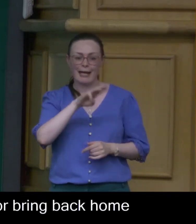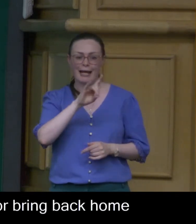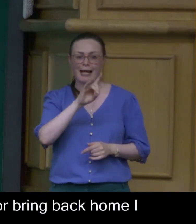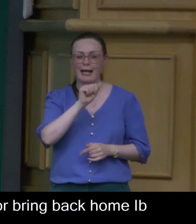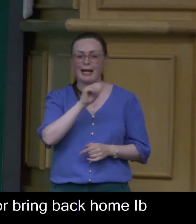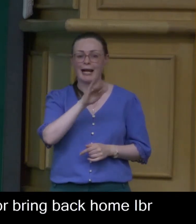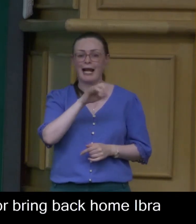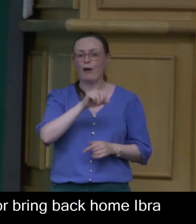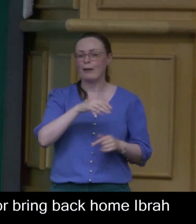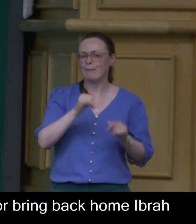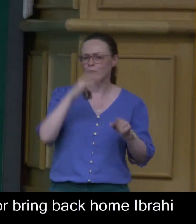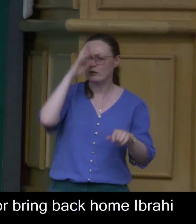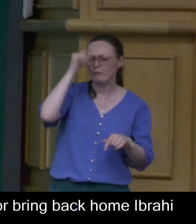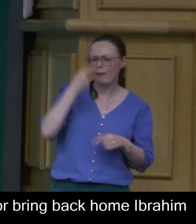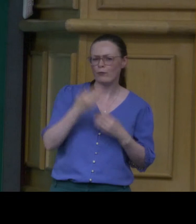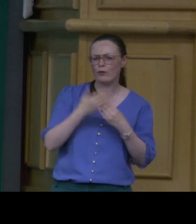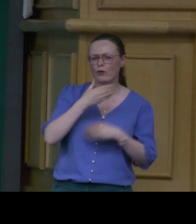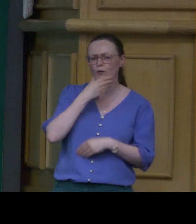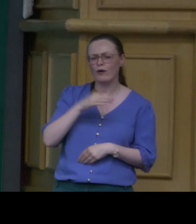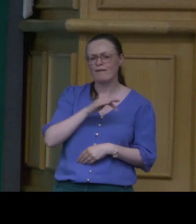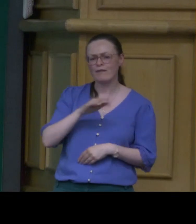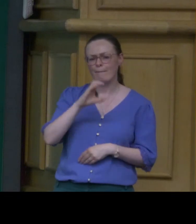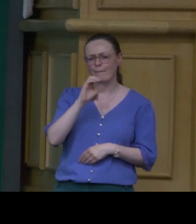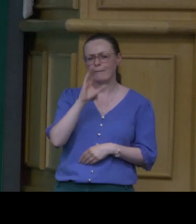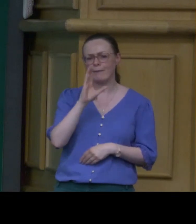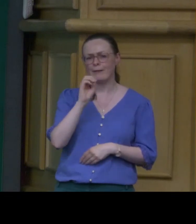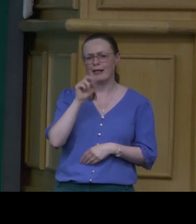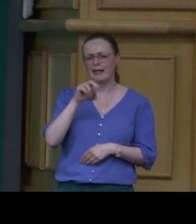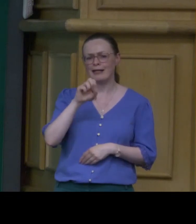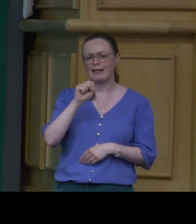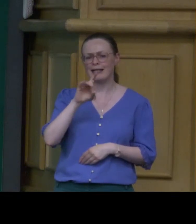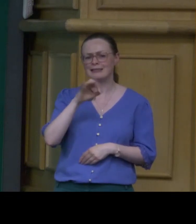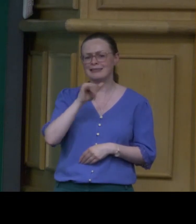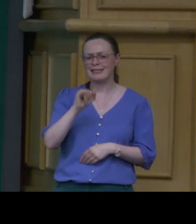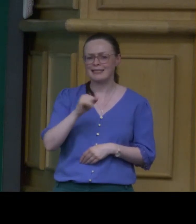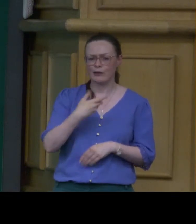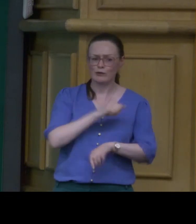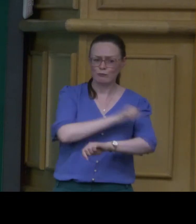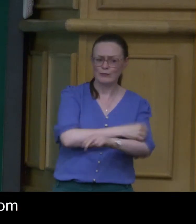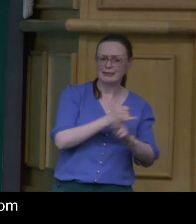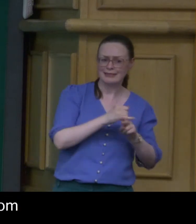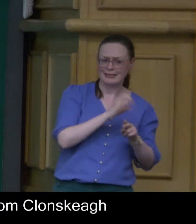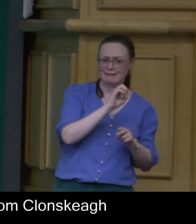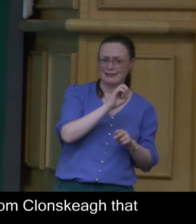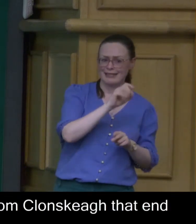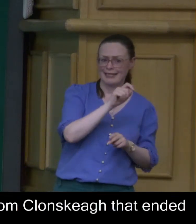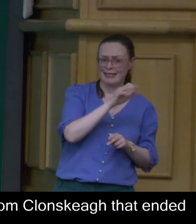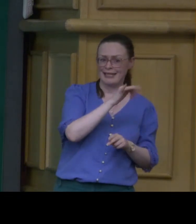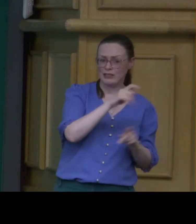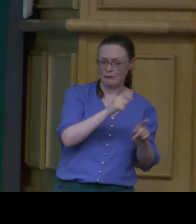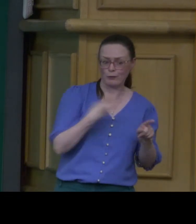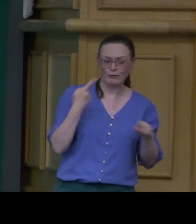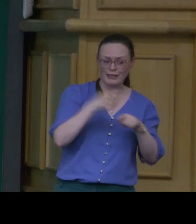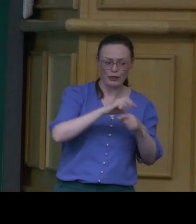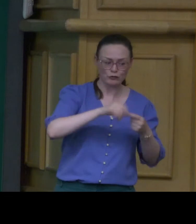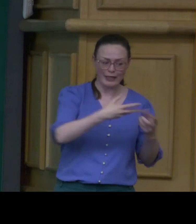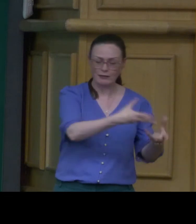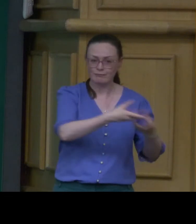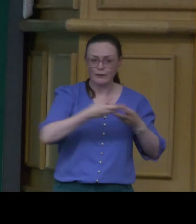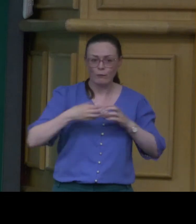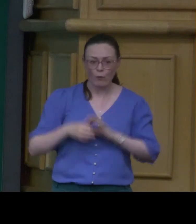young boy from Clonskee who'd ended up in prison in Egypt, and we went there to try and bring him